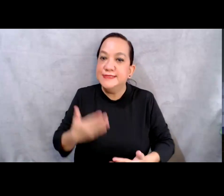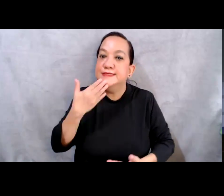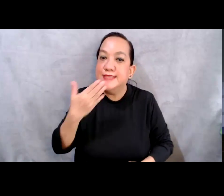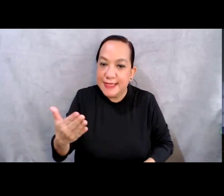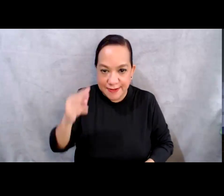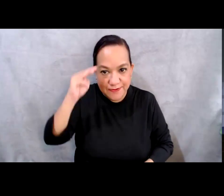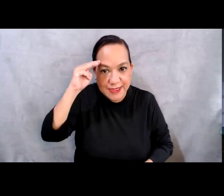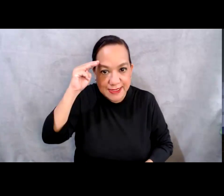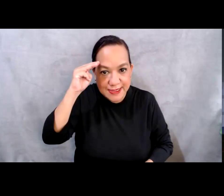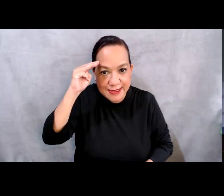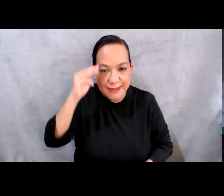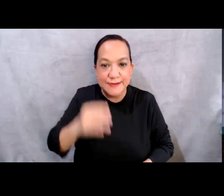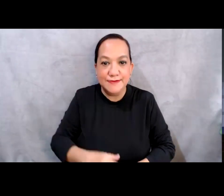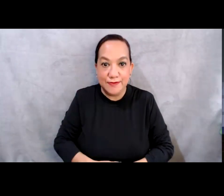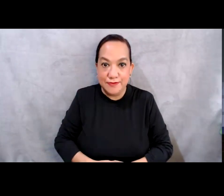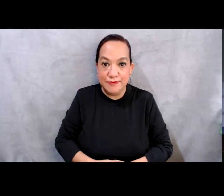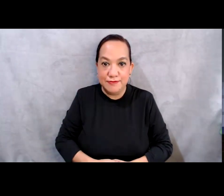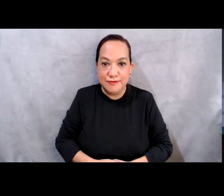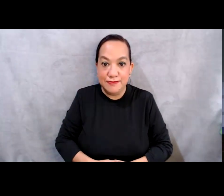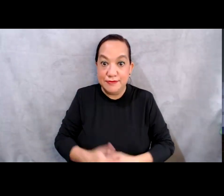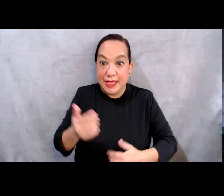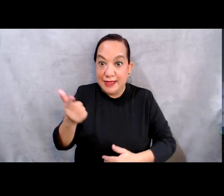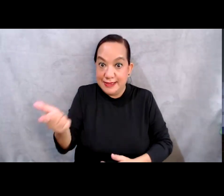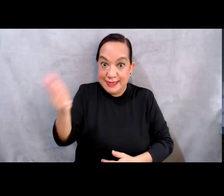OT Watch, Mongolia, to share her remarks.